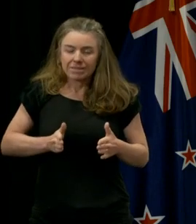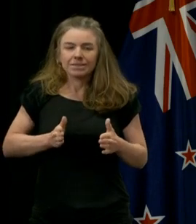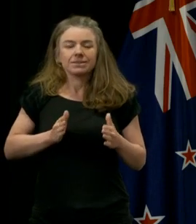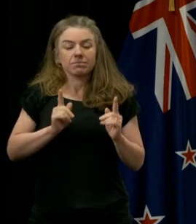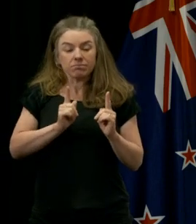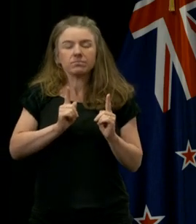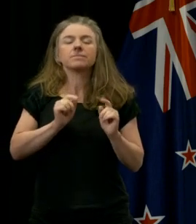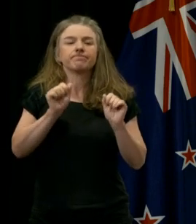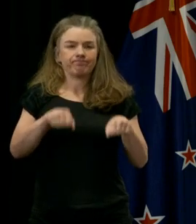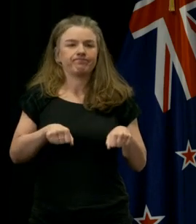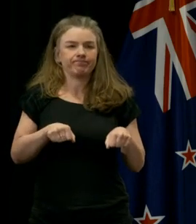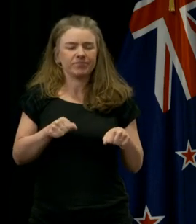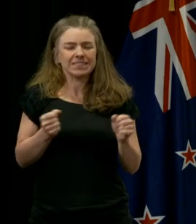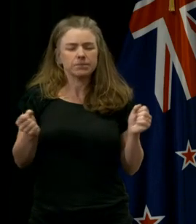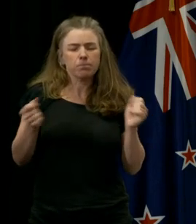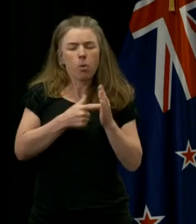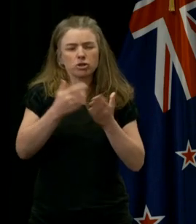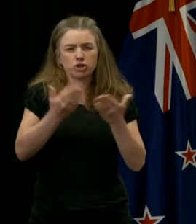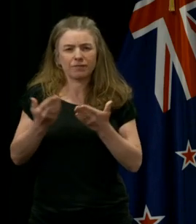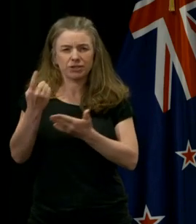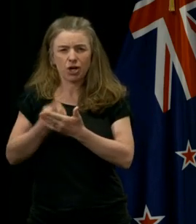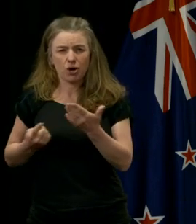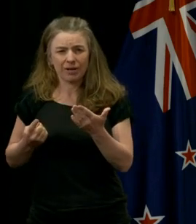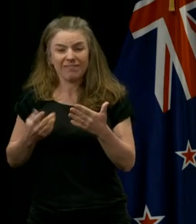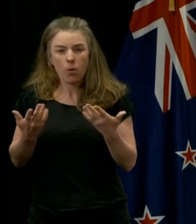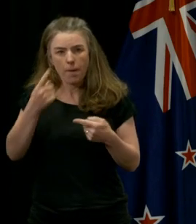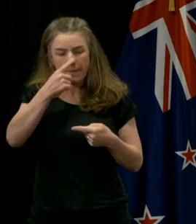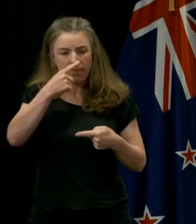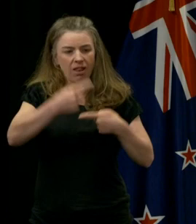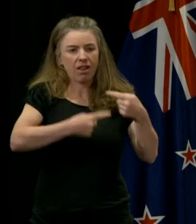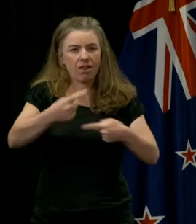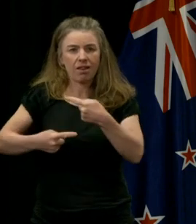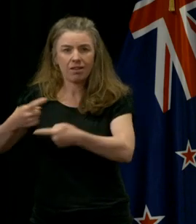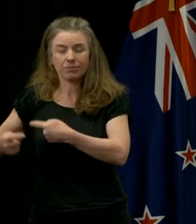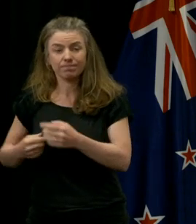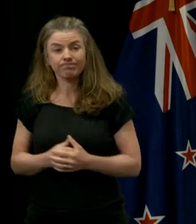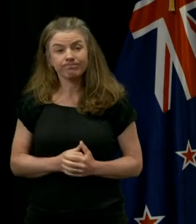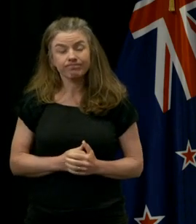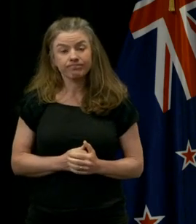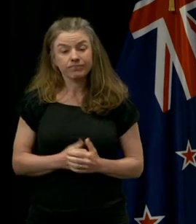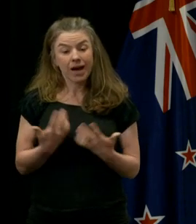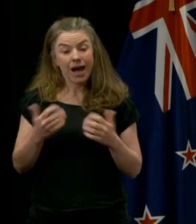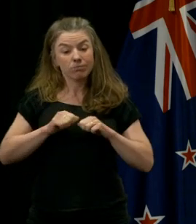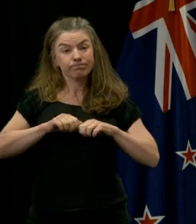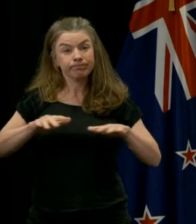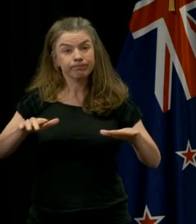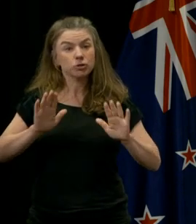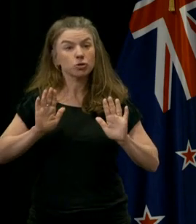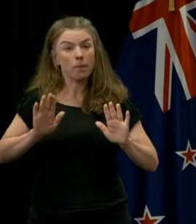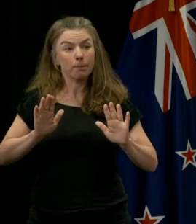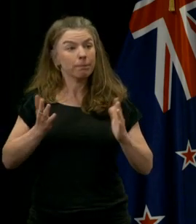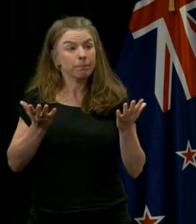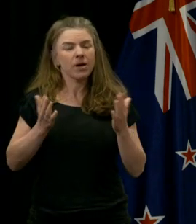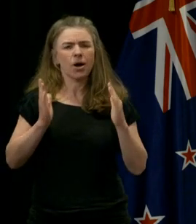contact only. That means the simplest thing New Zealanders can do to stop the spread of this virus is to stay at